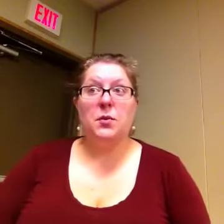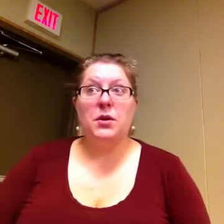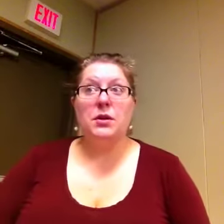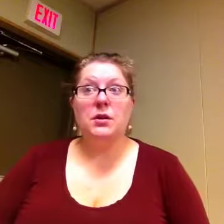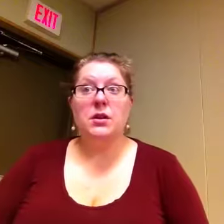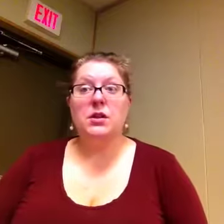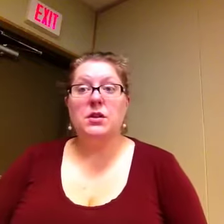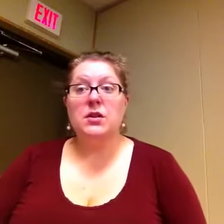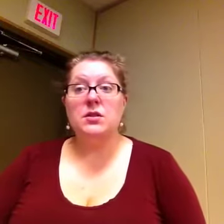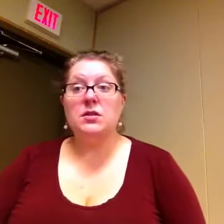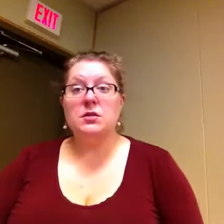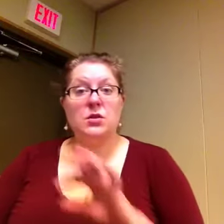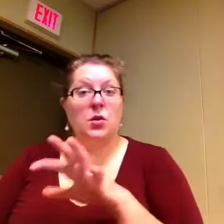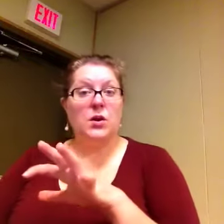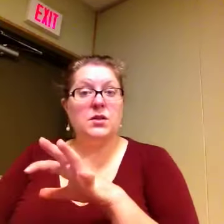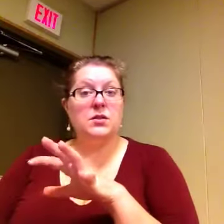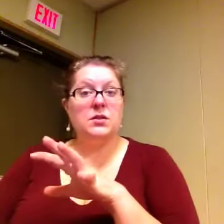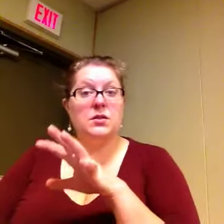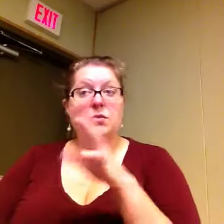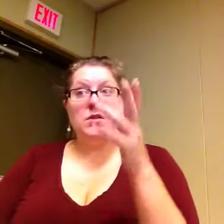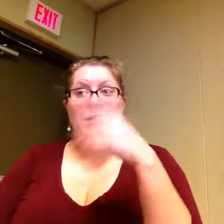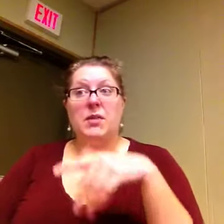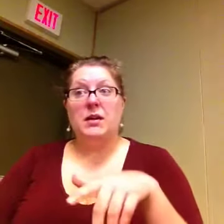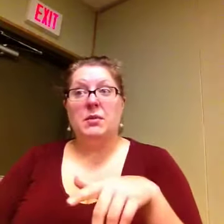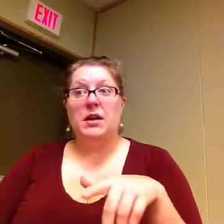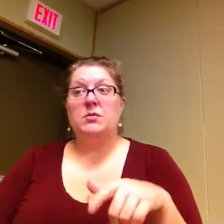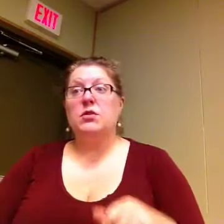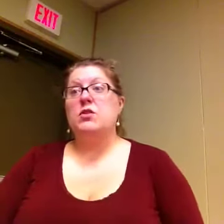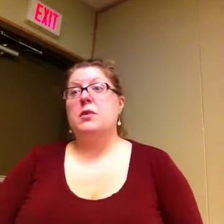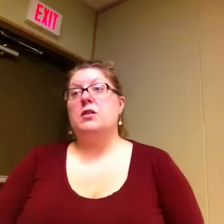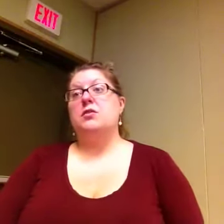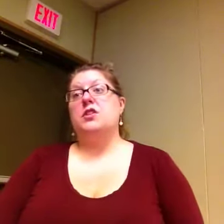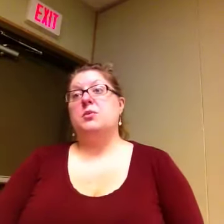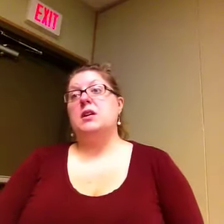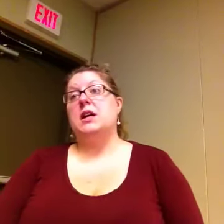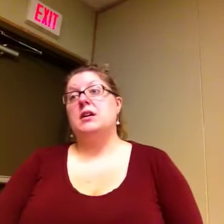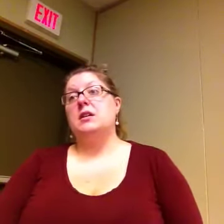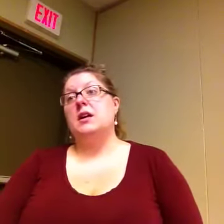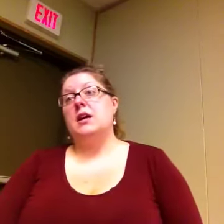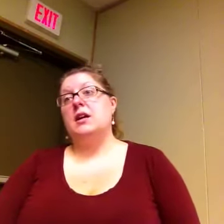before in this chorus, so just keep that in mind. We're going to do bar 33 again, and